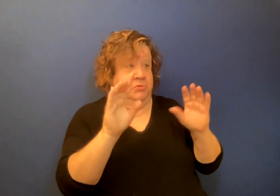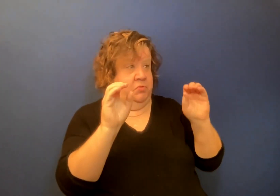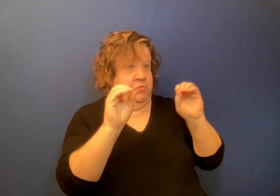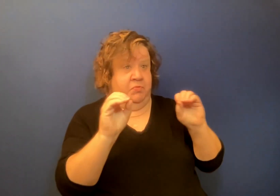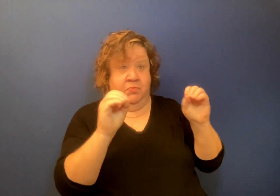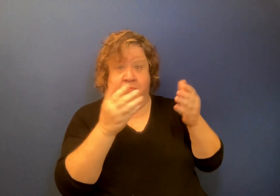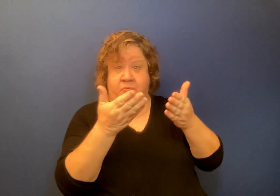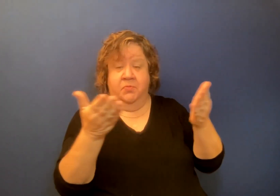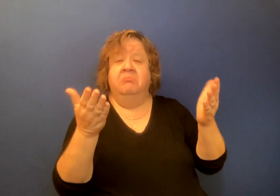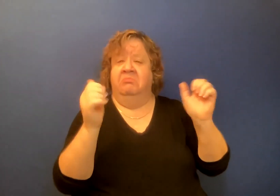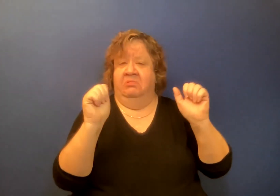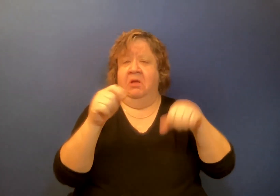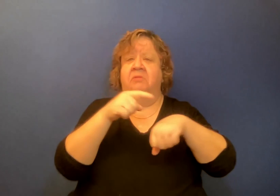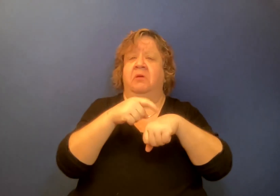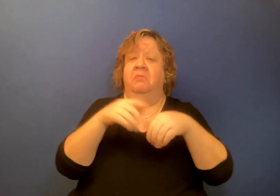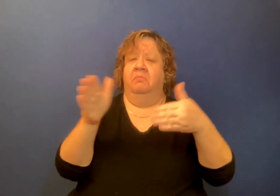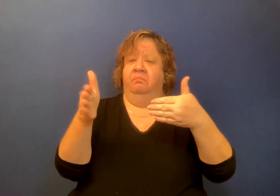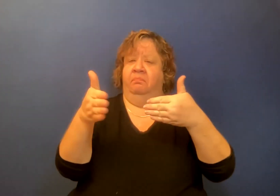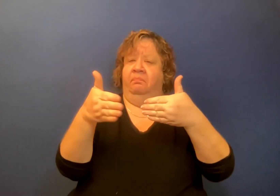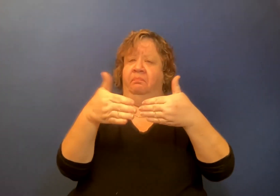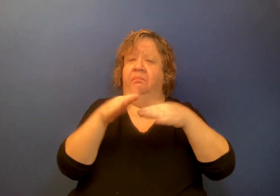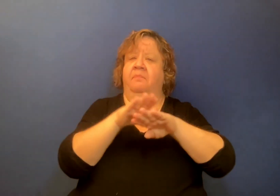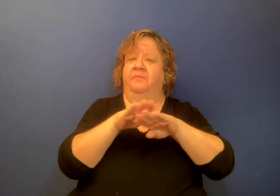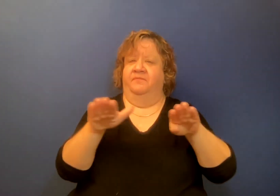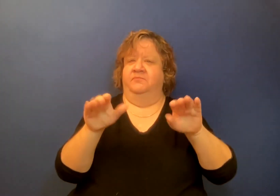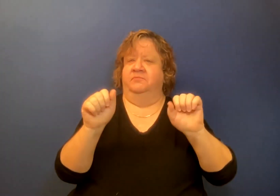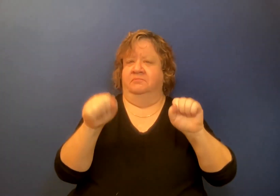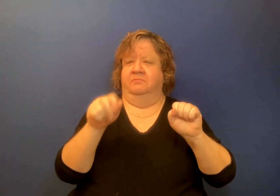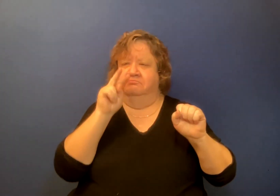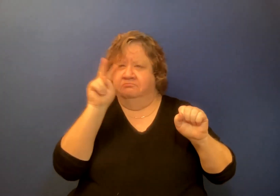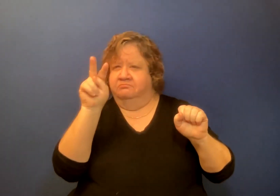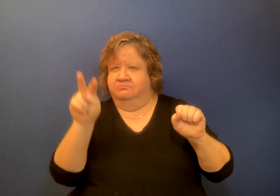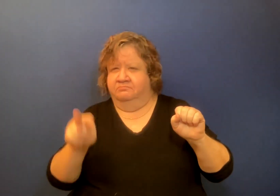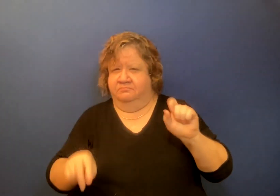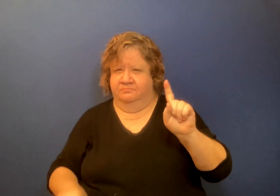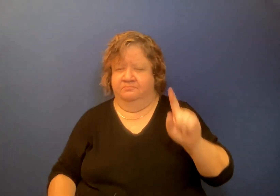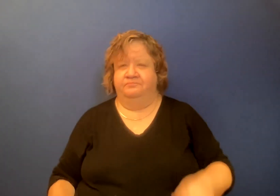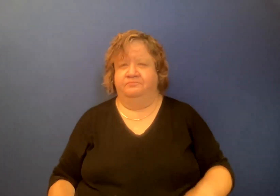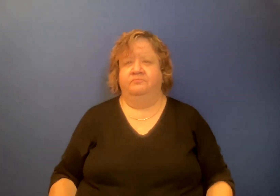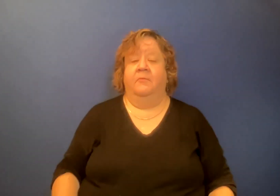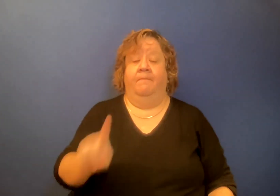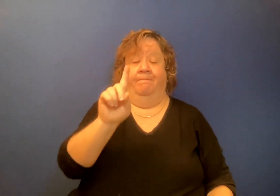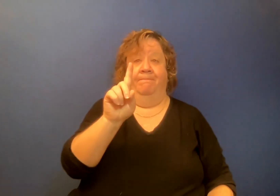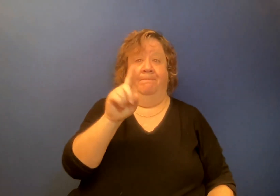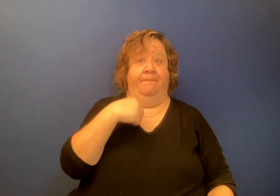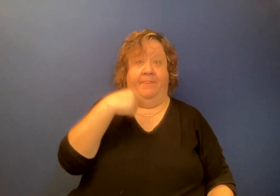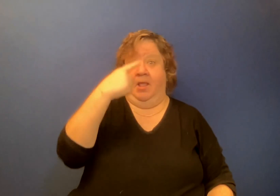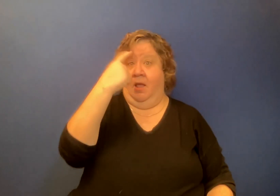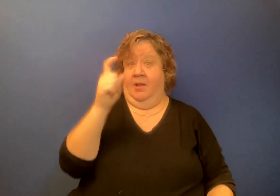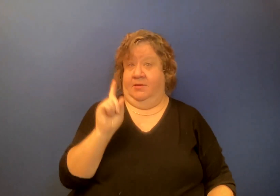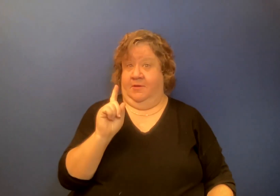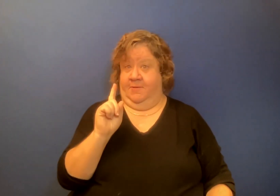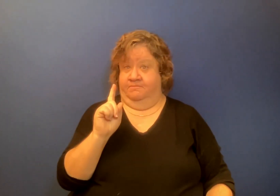something else that comes to mind in a similar vein is if any organizations or anyone on the call would like to